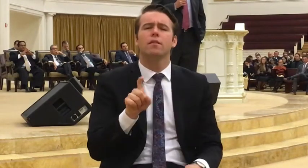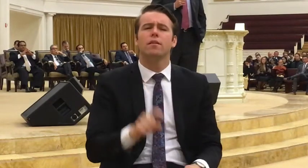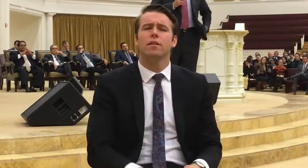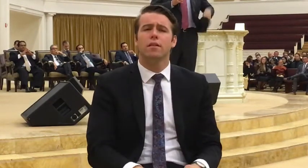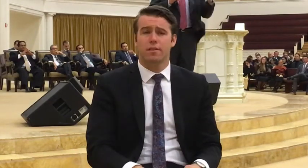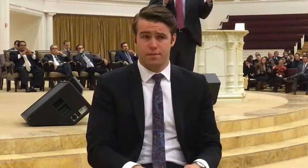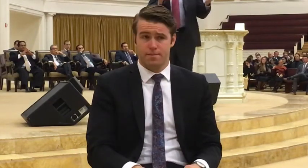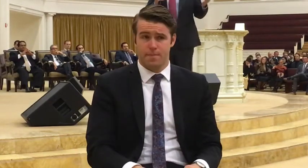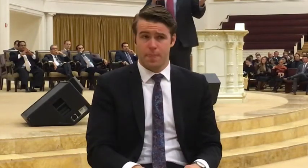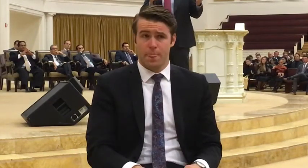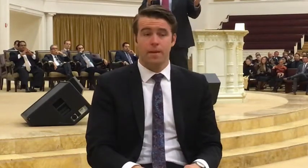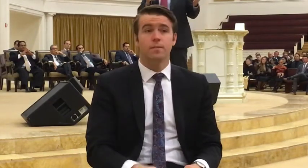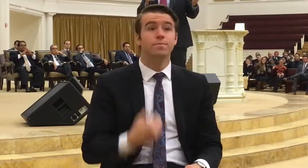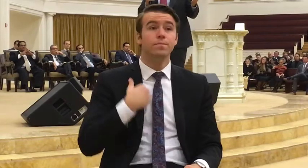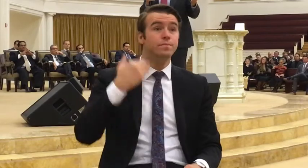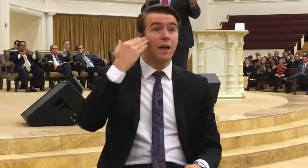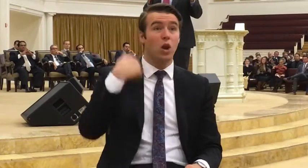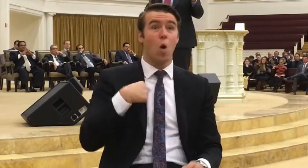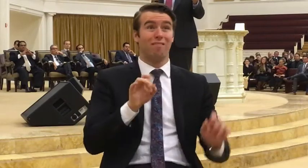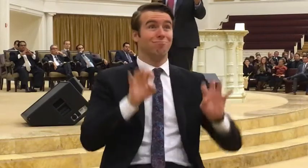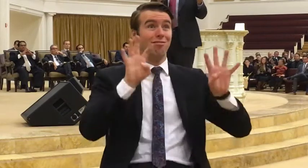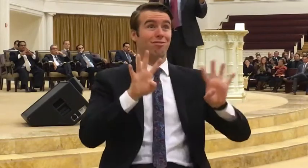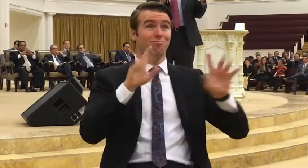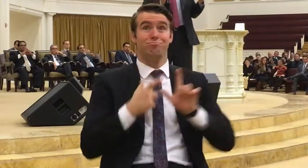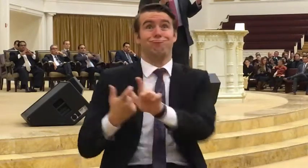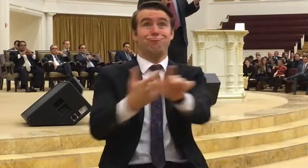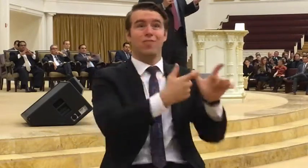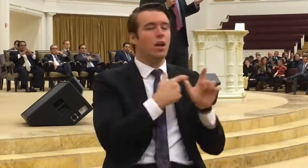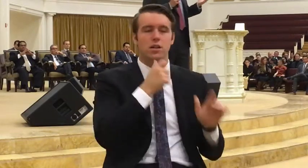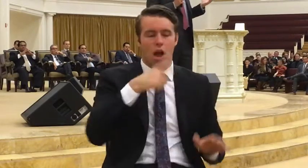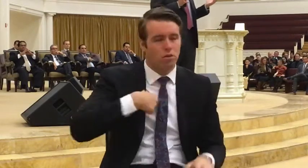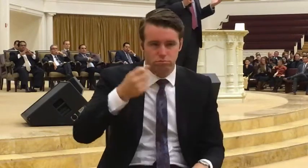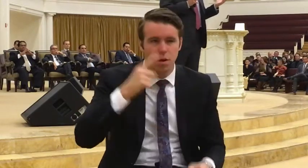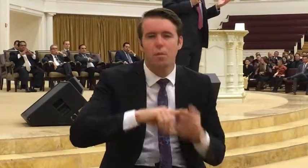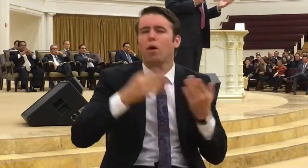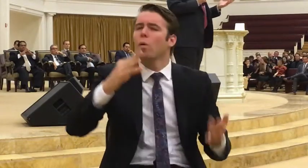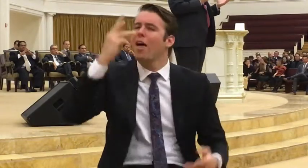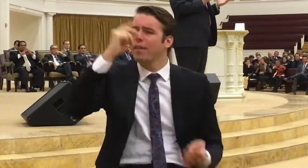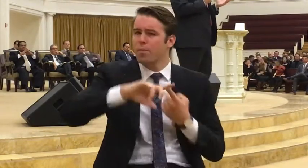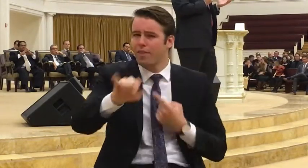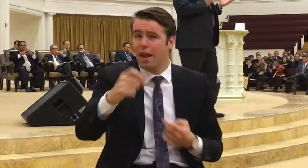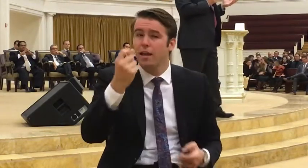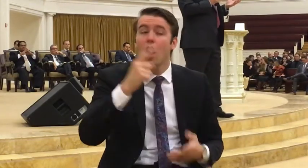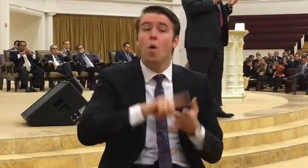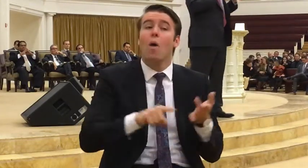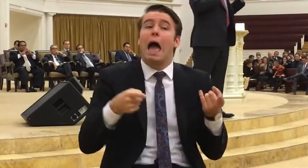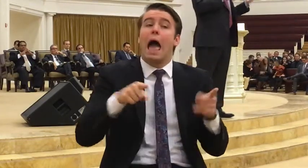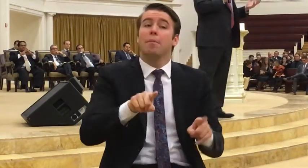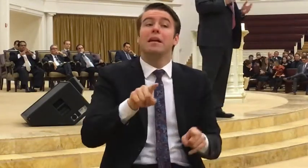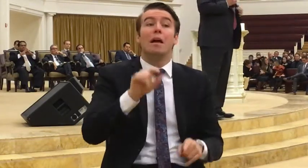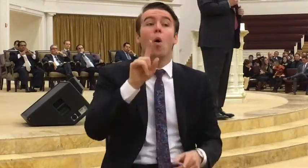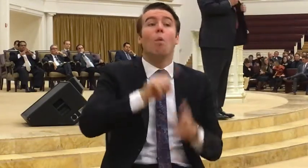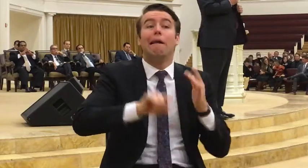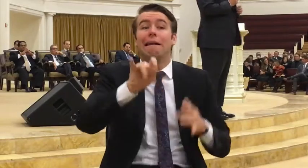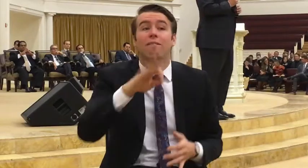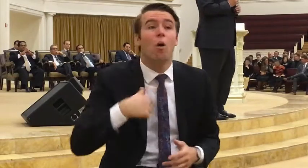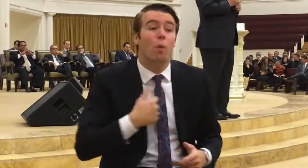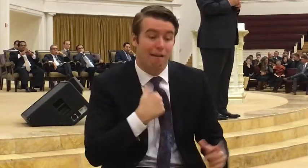I mean, I know we're not running the aisles, but let's just think about it. Let that sink in a minute. What if we didn't gossip?